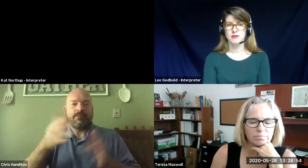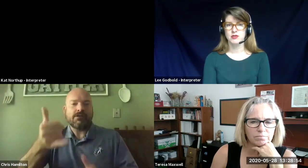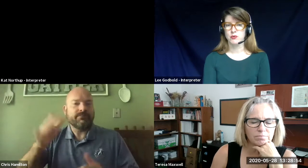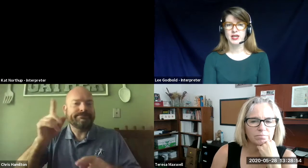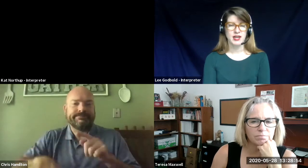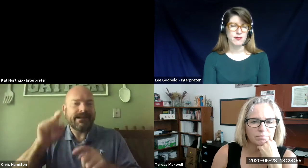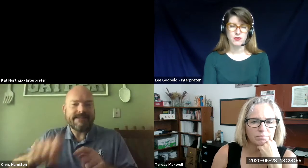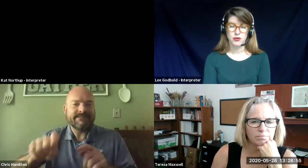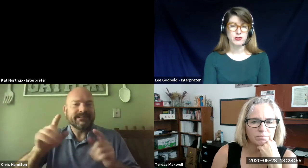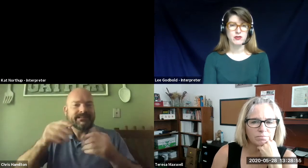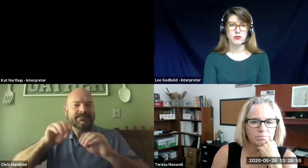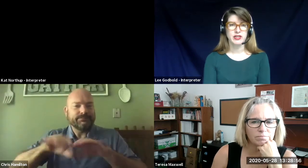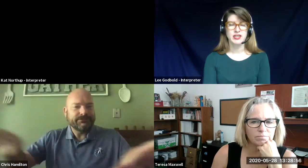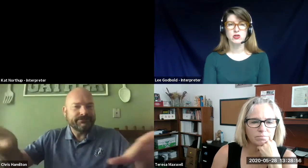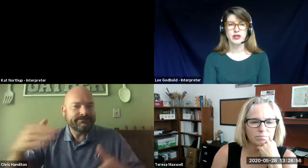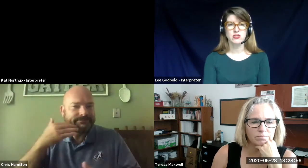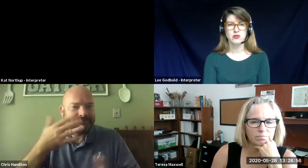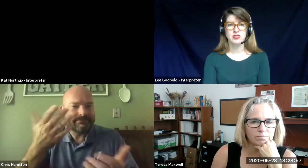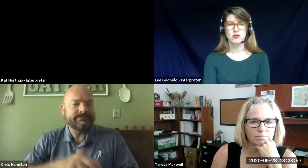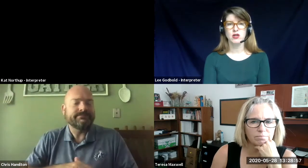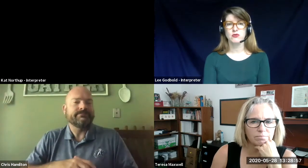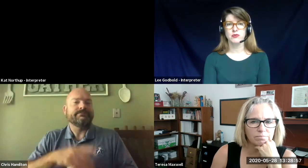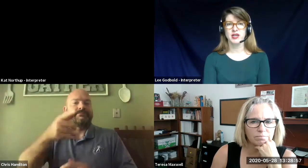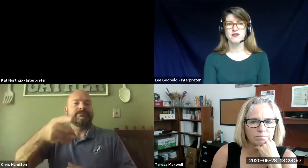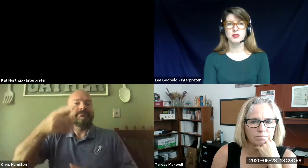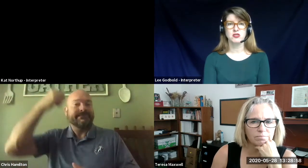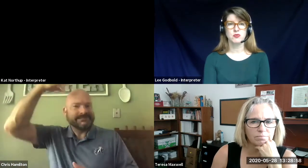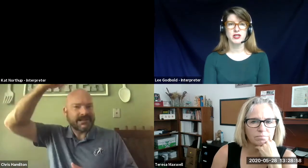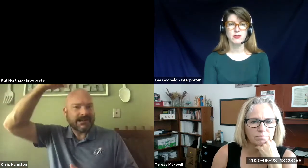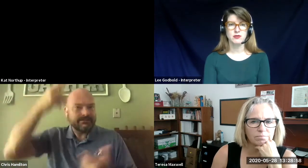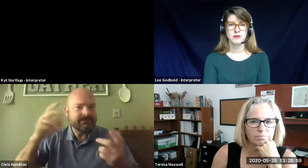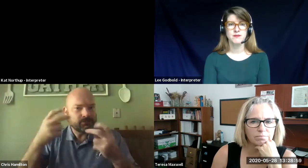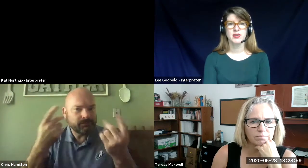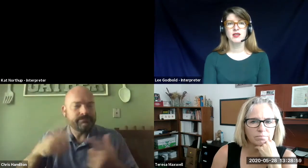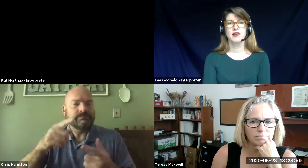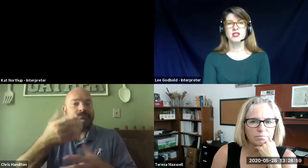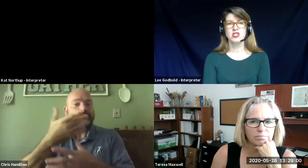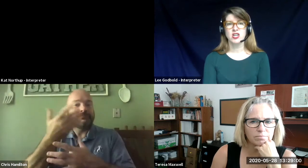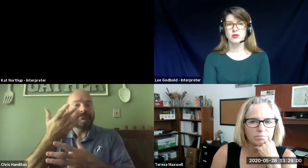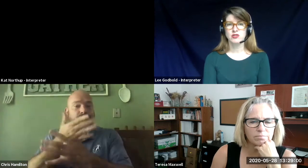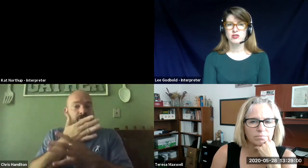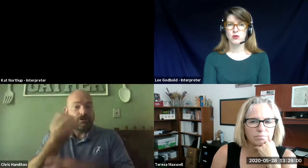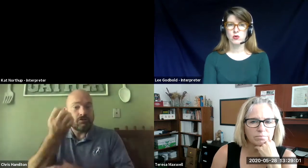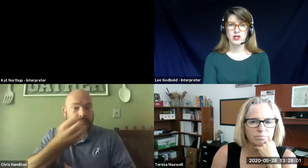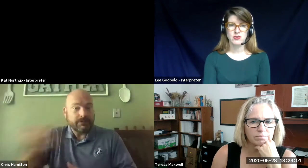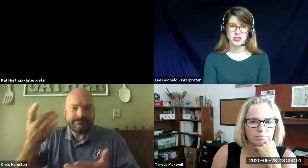You know, we can't have 30 or 40 kids going into a single locker room. They have to be spread out. Then showers, whole other